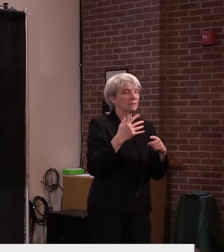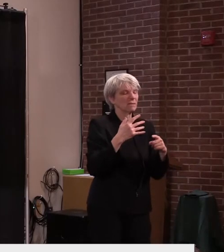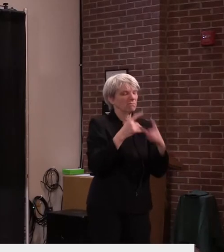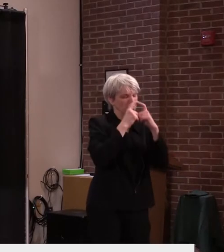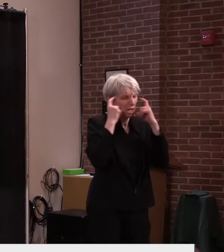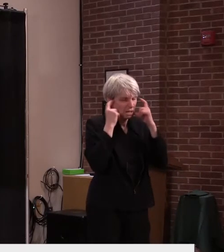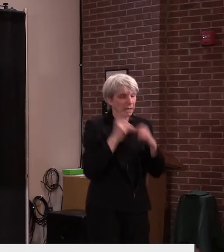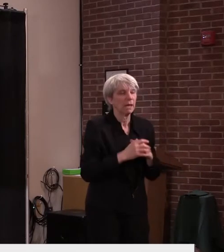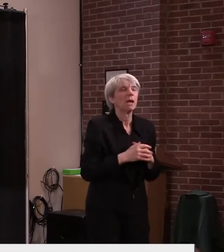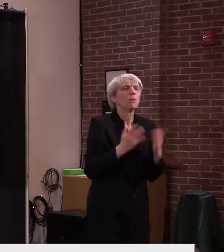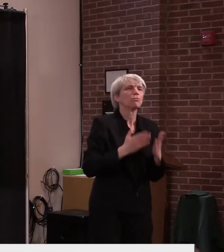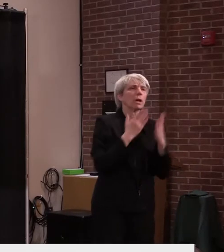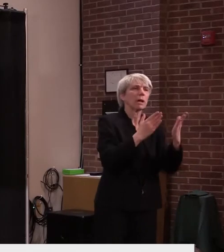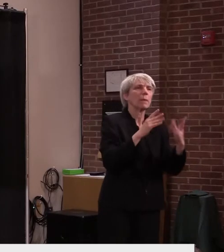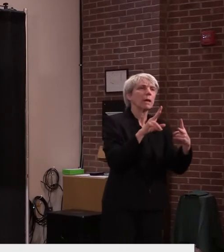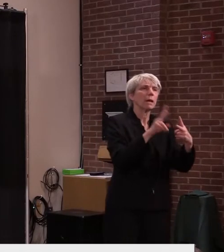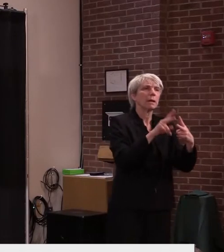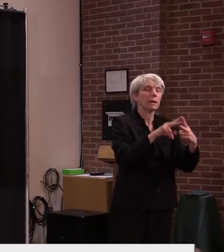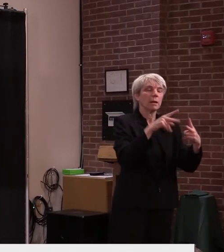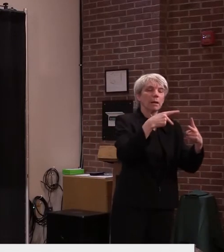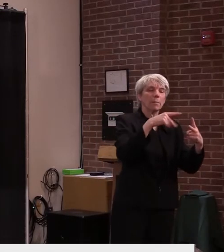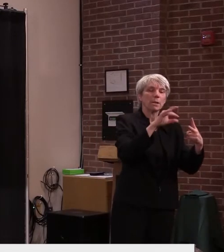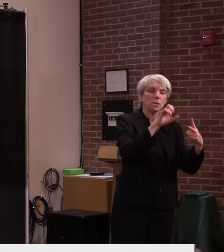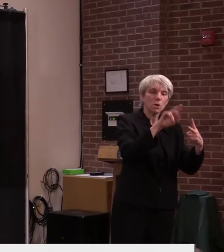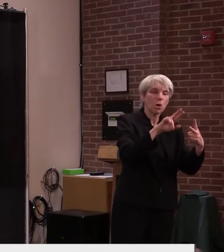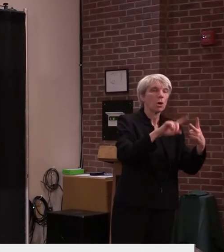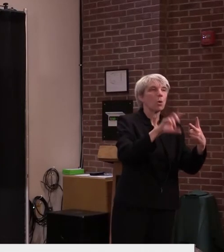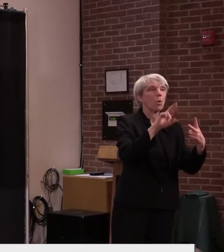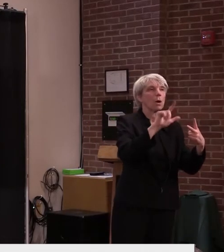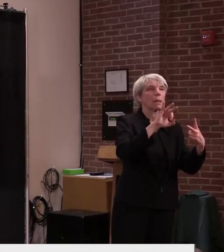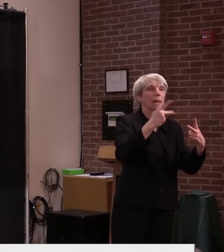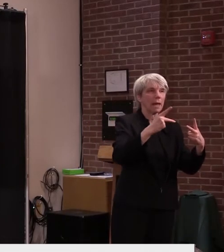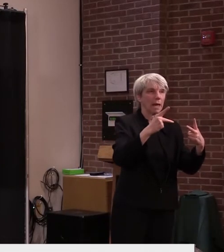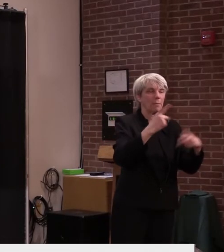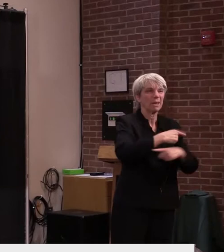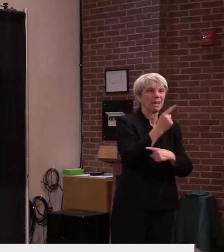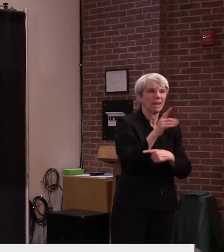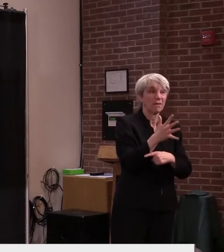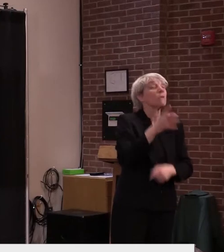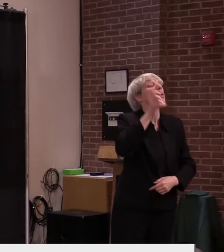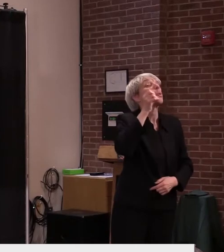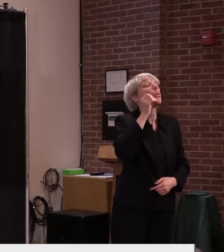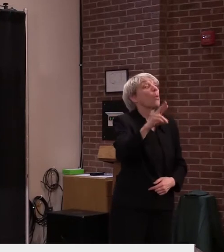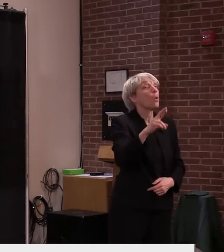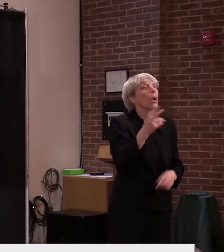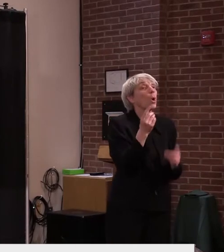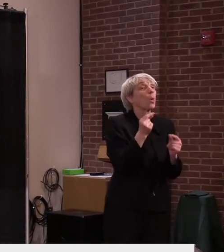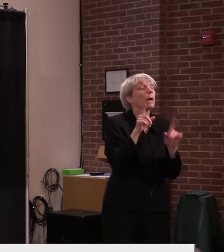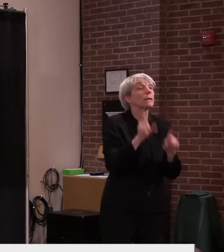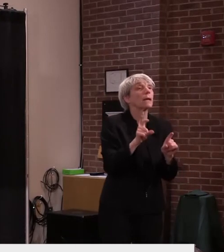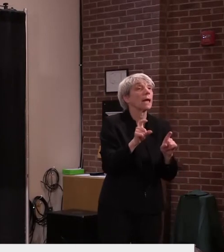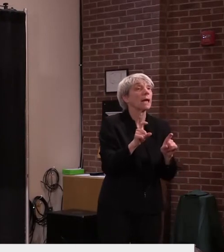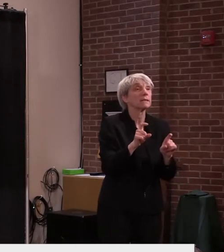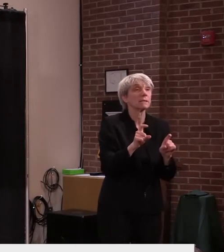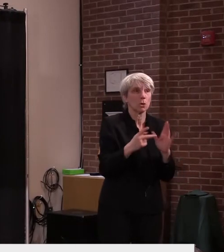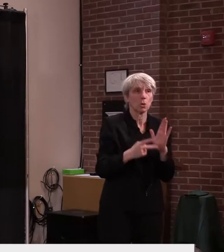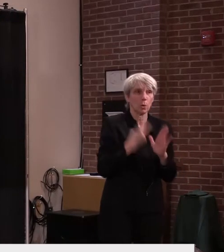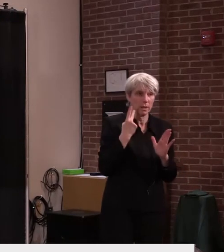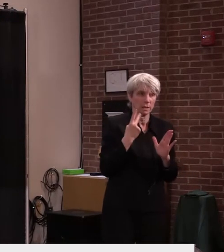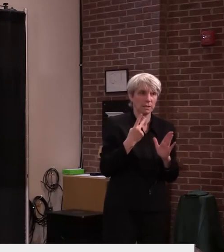PCR, on or after day 5, or 2 negative antigen tests performed at least 24 hours